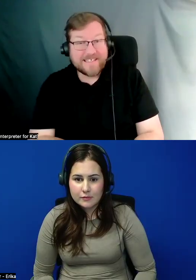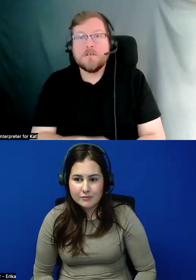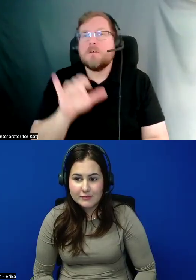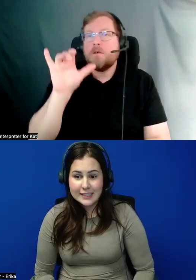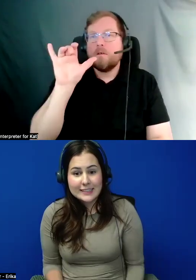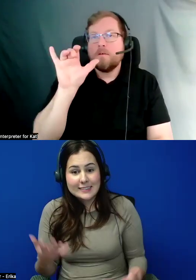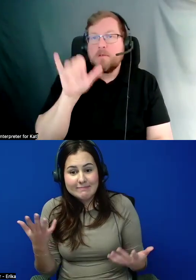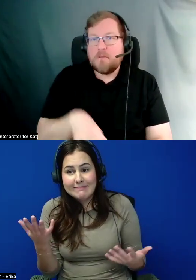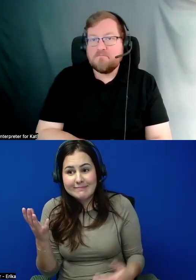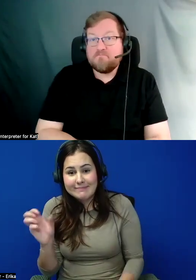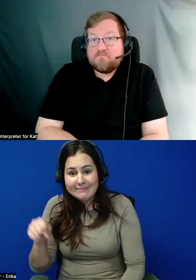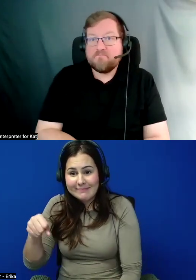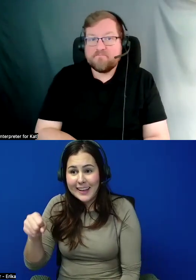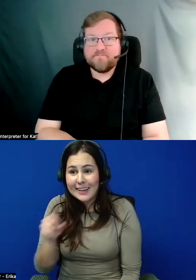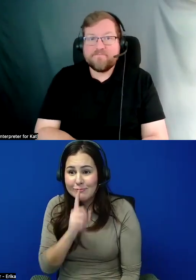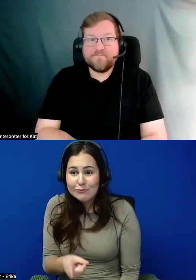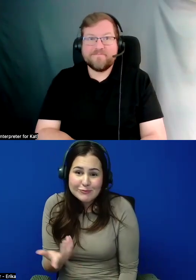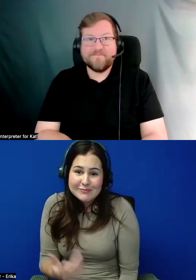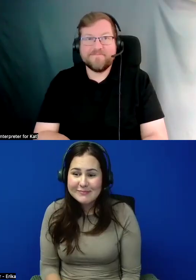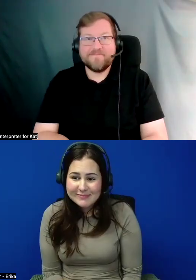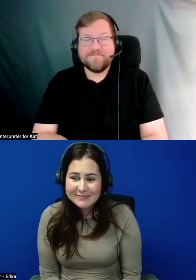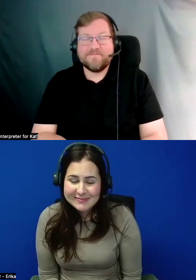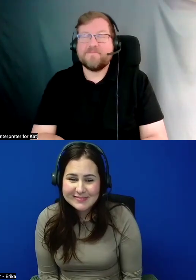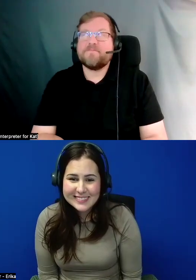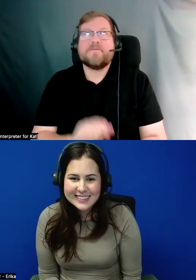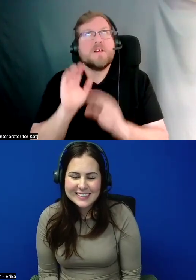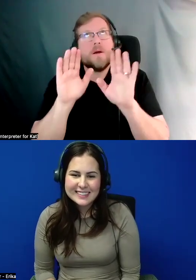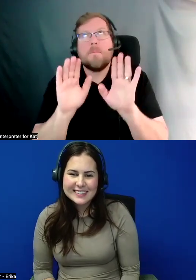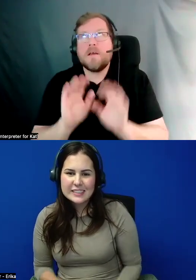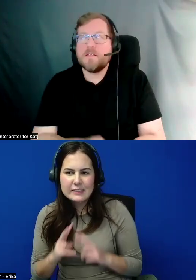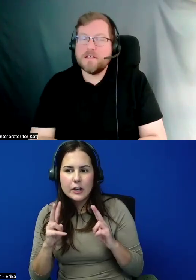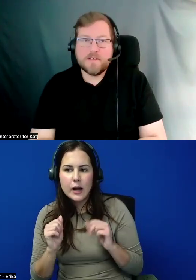much. That's really we had a amazing. I very really like that